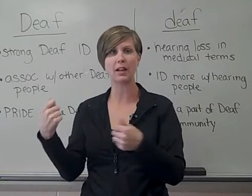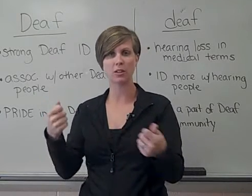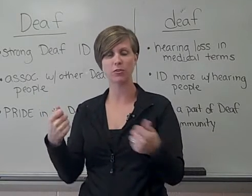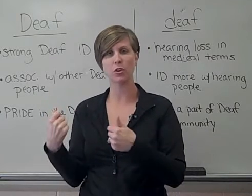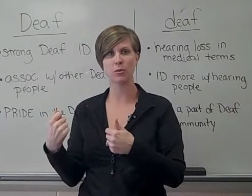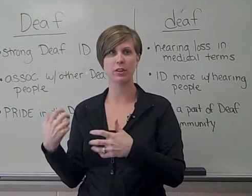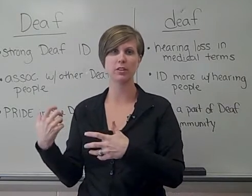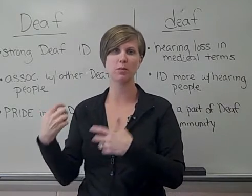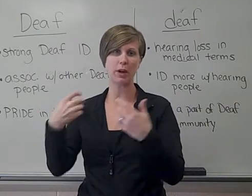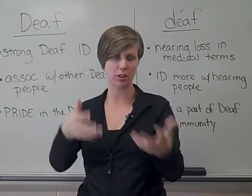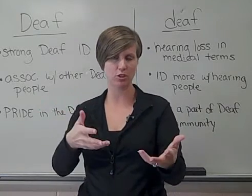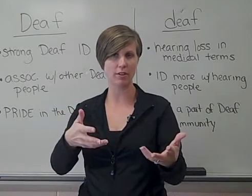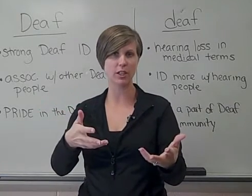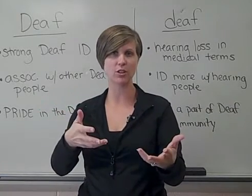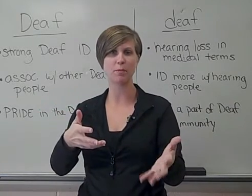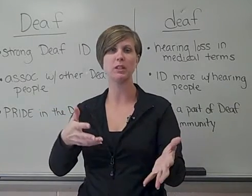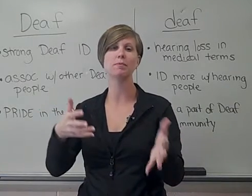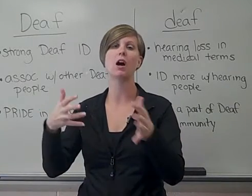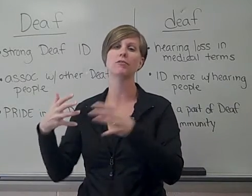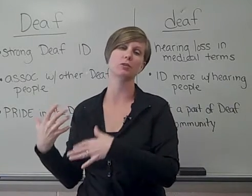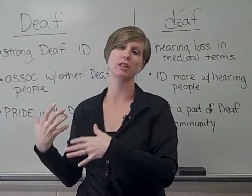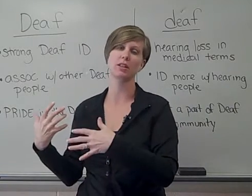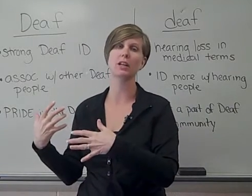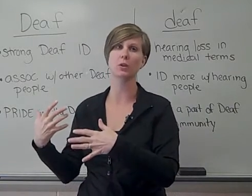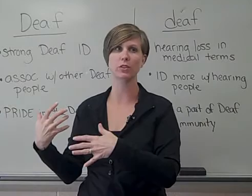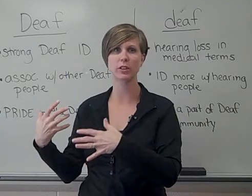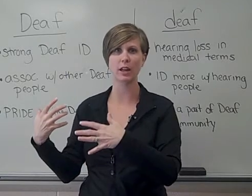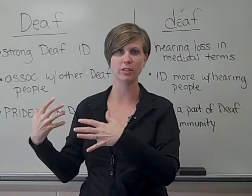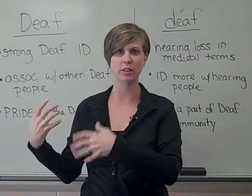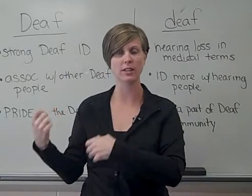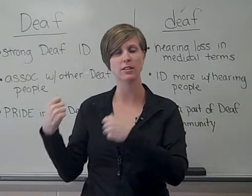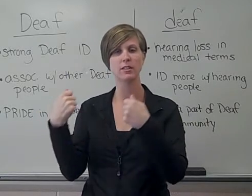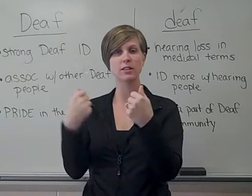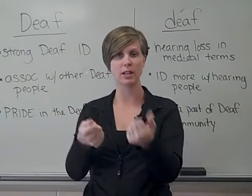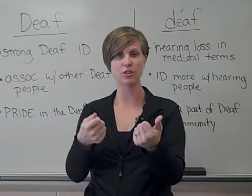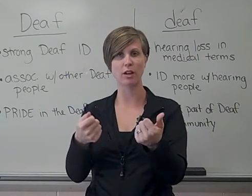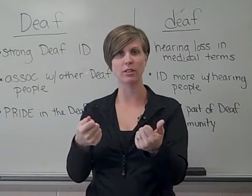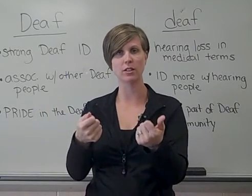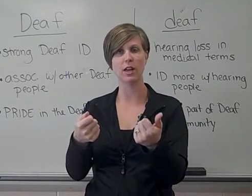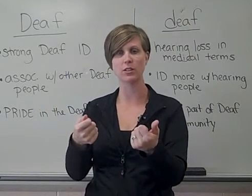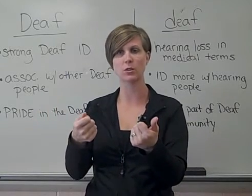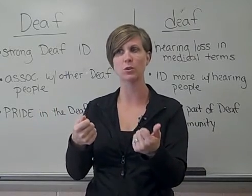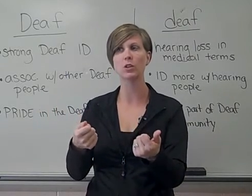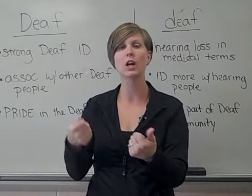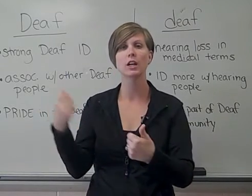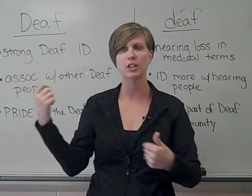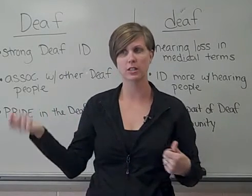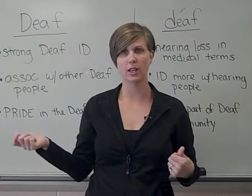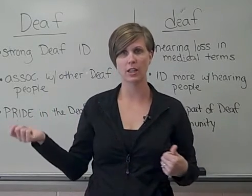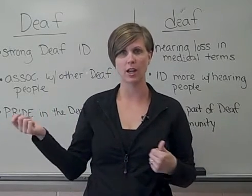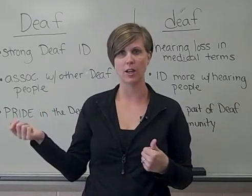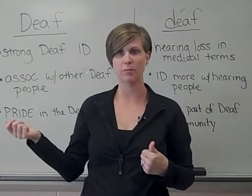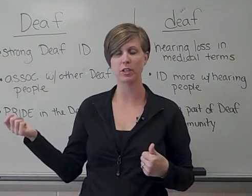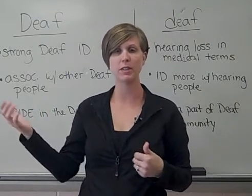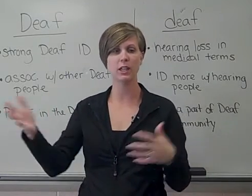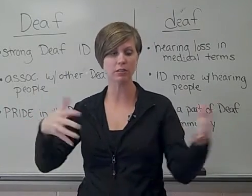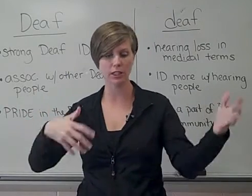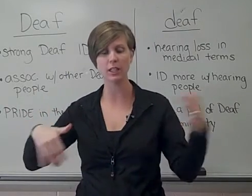back and forth, whether it's the parents driving and dropping them off, or once they get older and they have their license, that they're driving to that school, just like some of the hearing